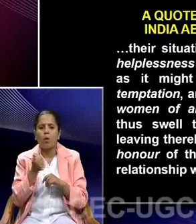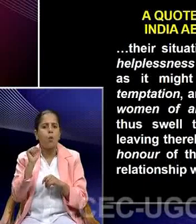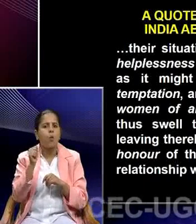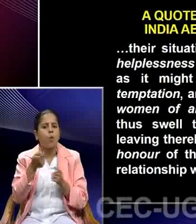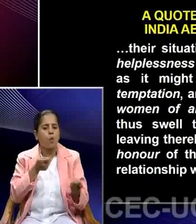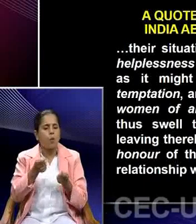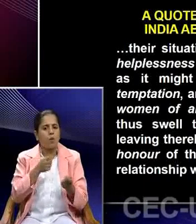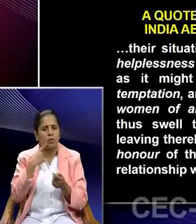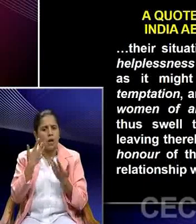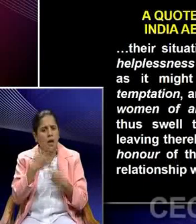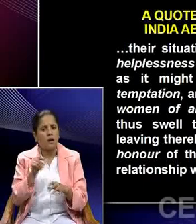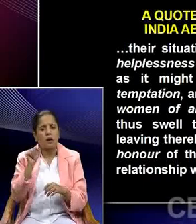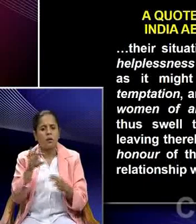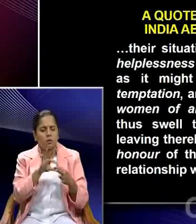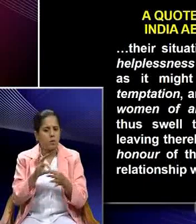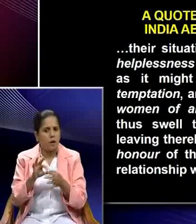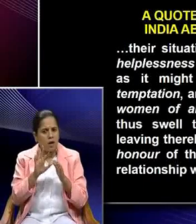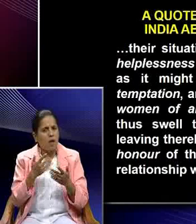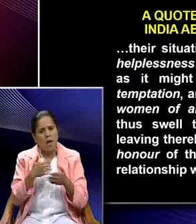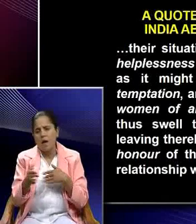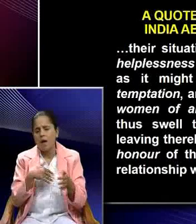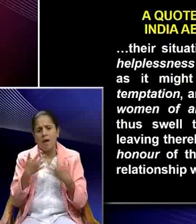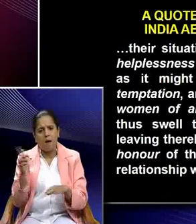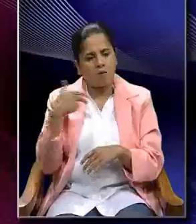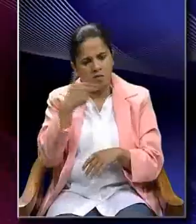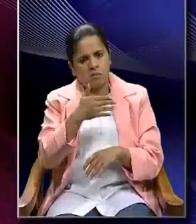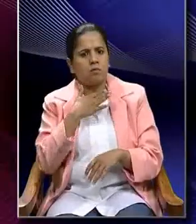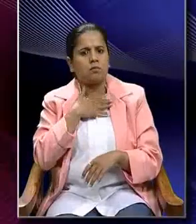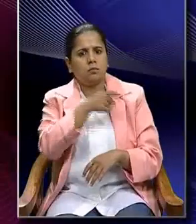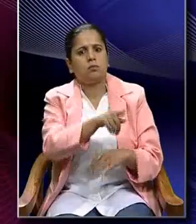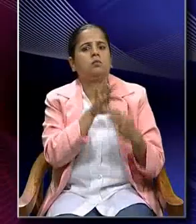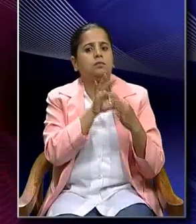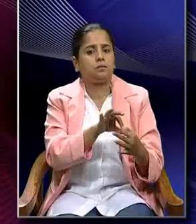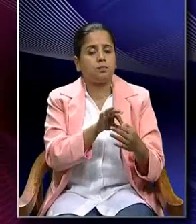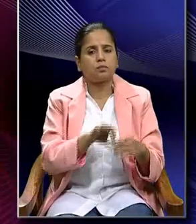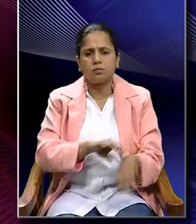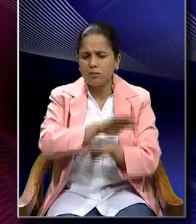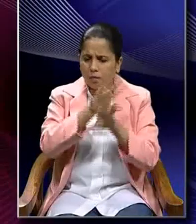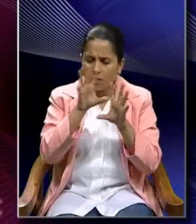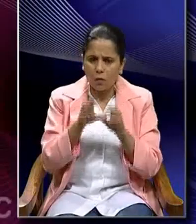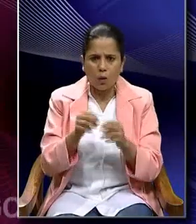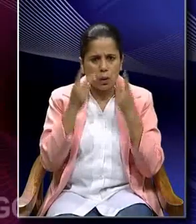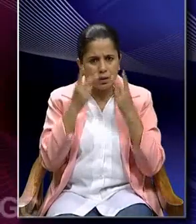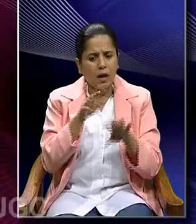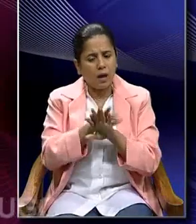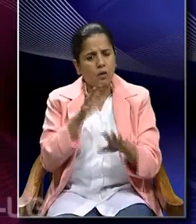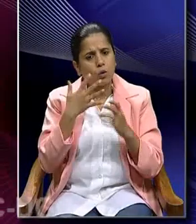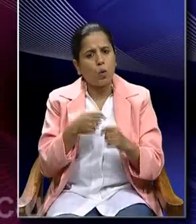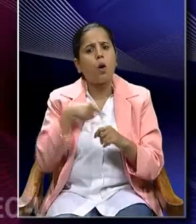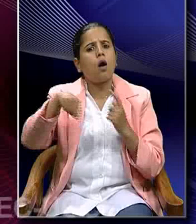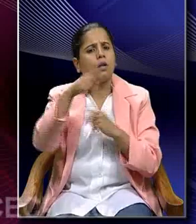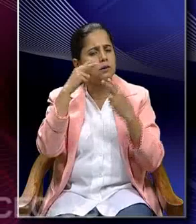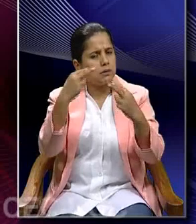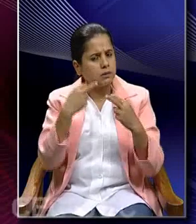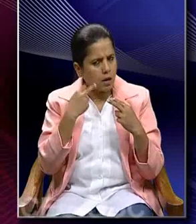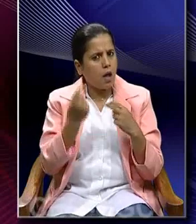who claim any relationship whatever with them." In this entire extract, I want to draw your